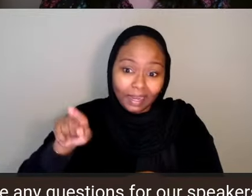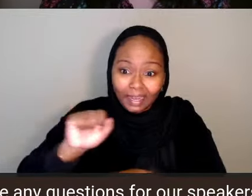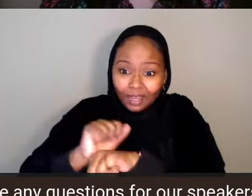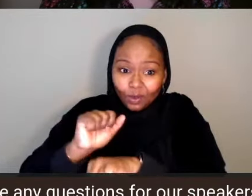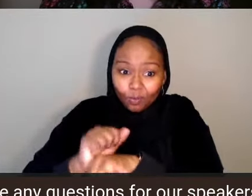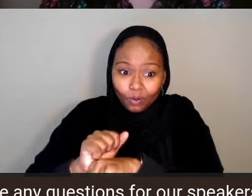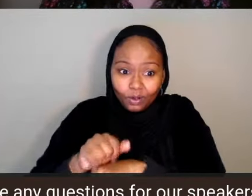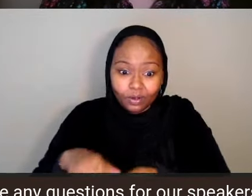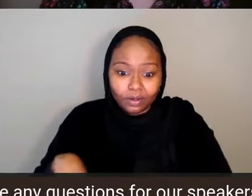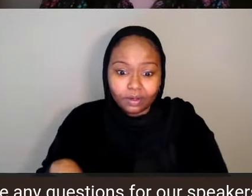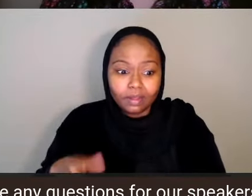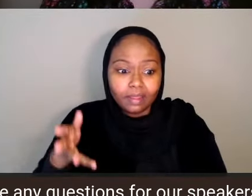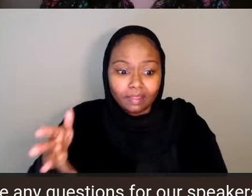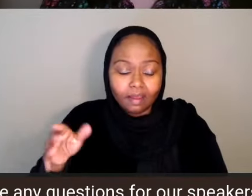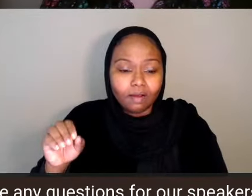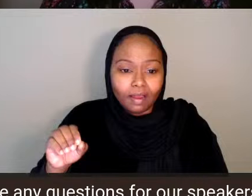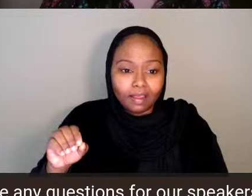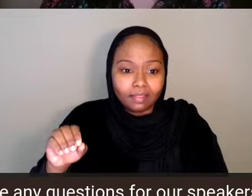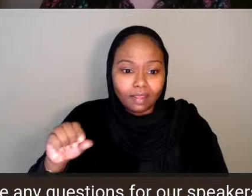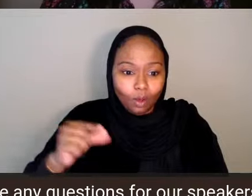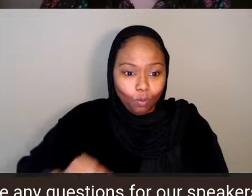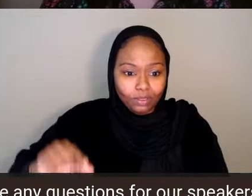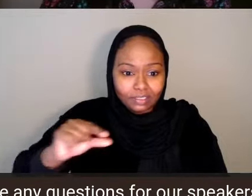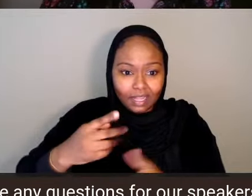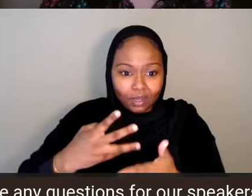He works at CAGE as a Guantanamo project coordinator.